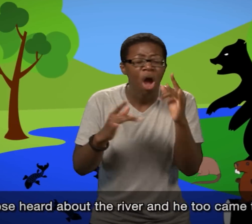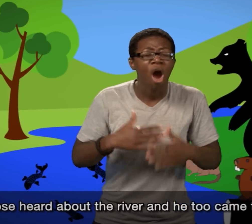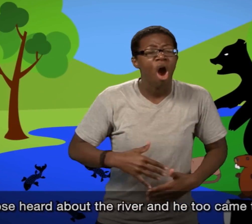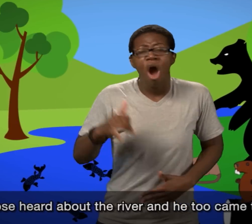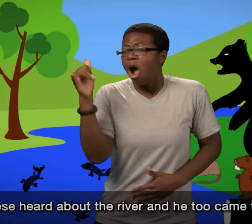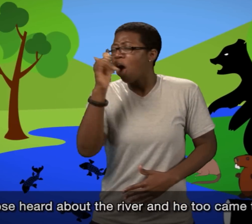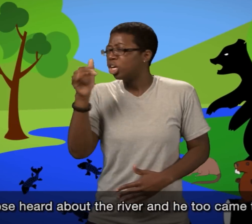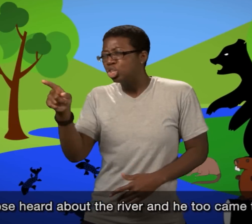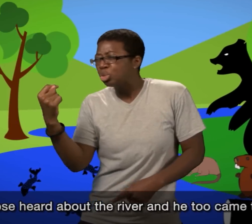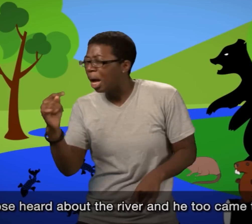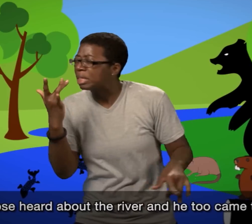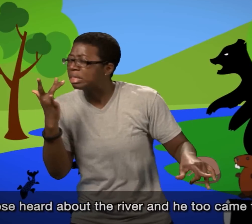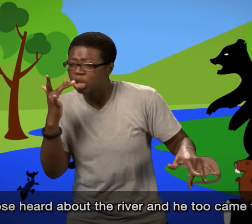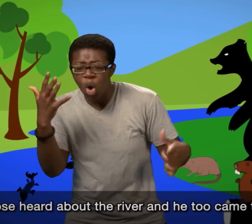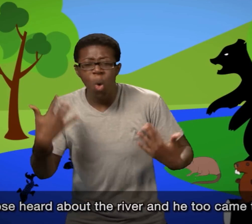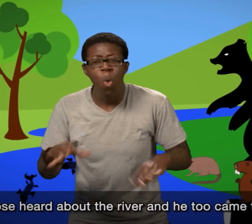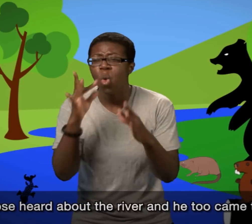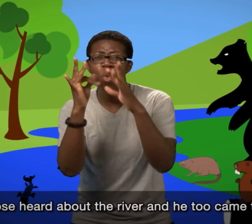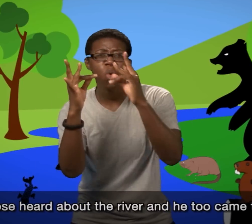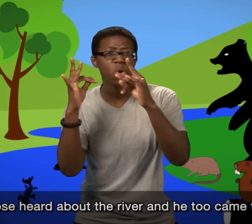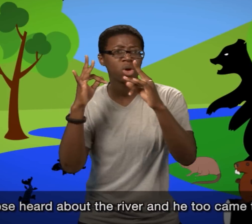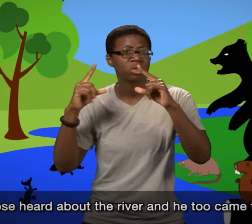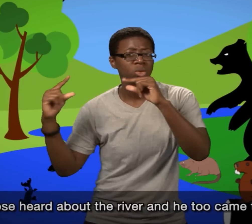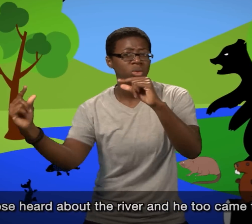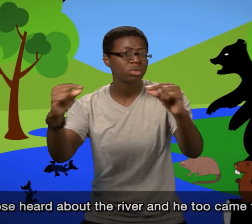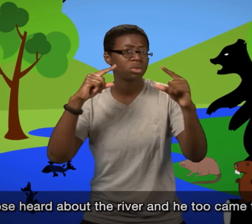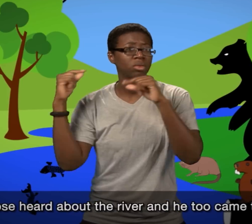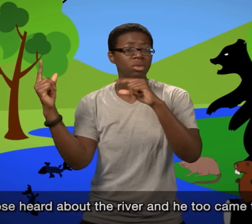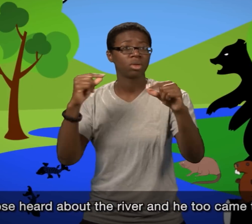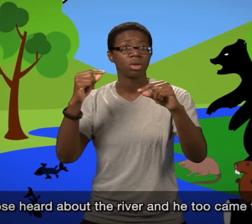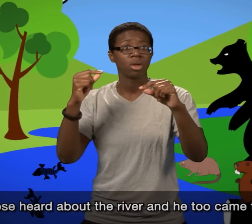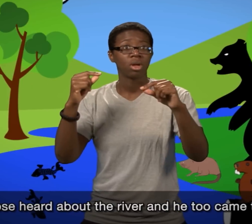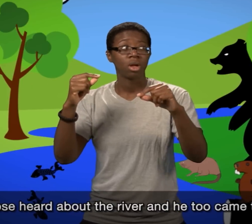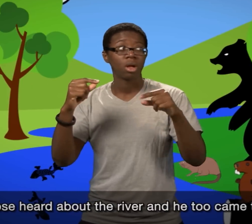A giant moose heard about the river and he too came there to drink.